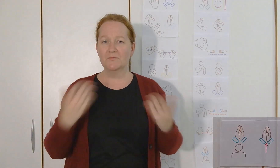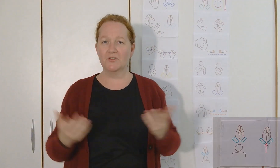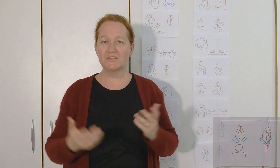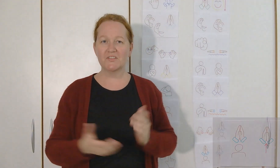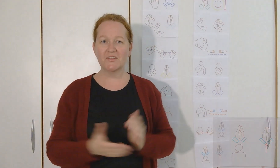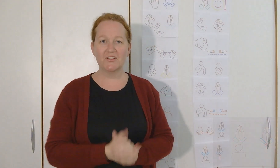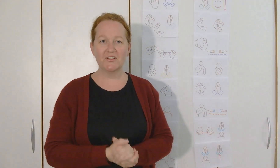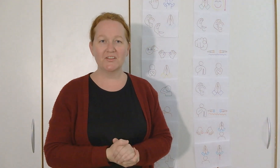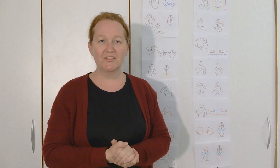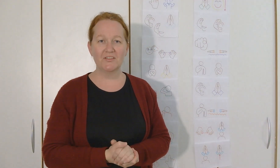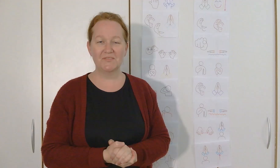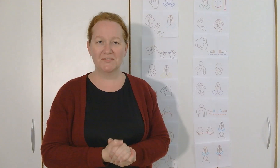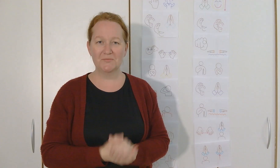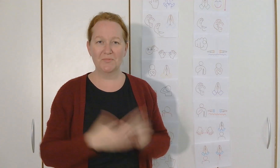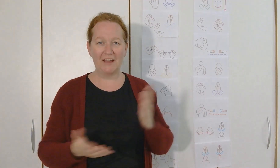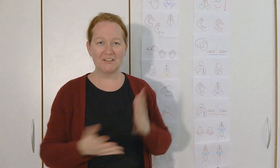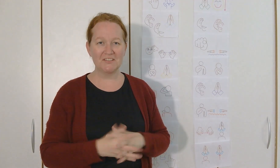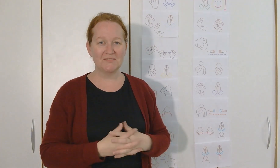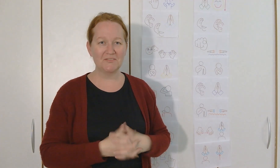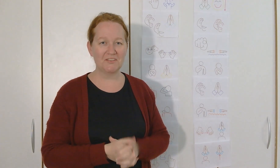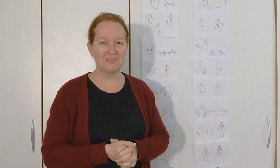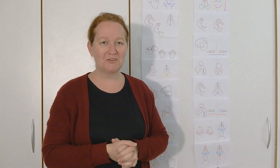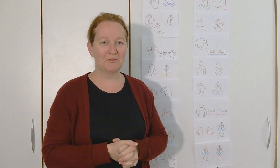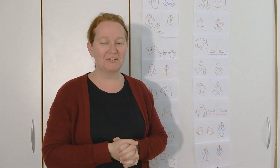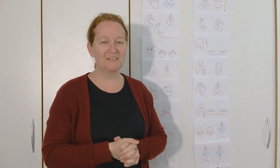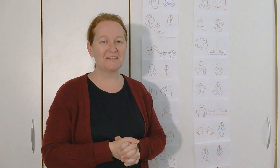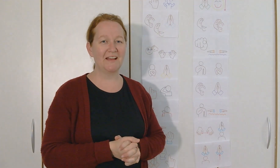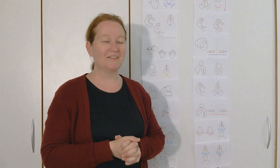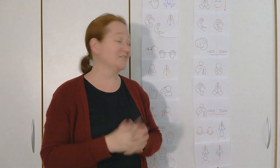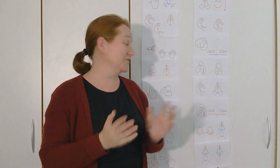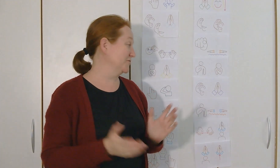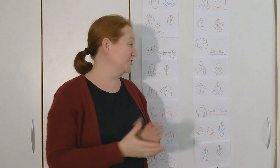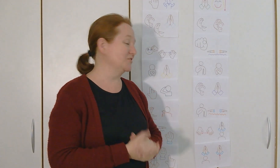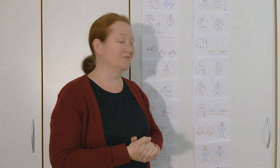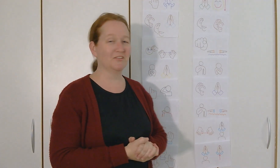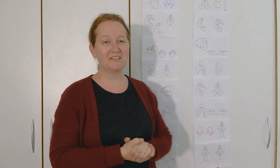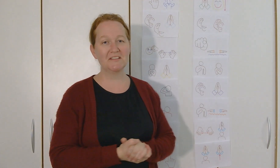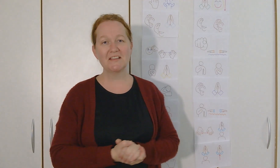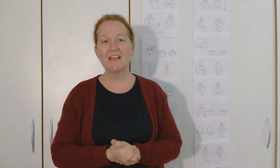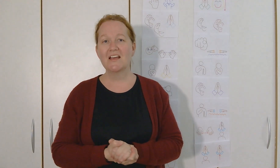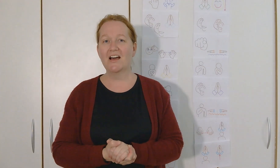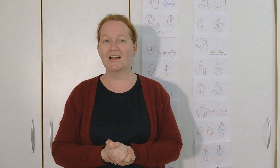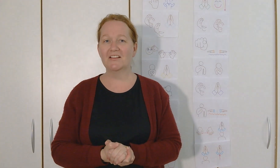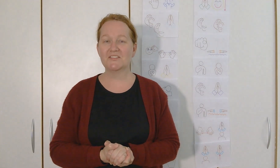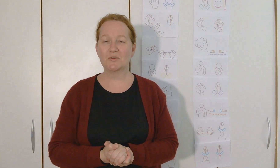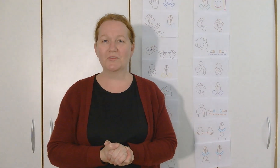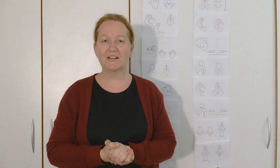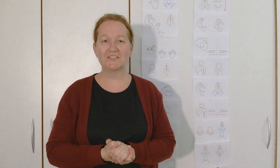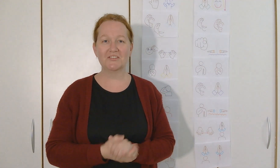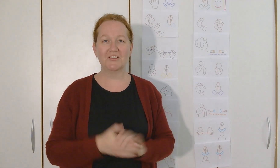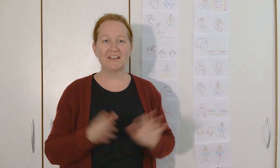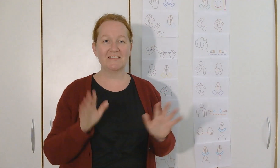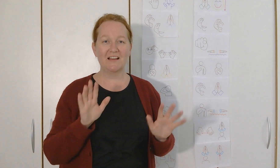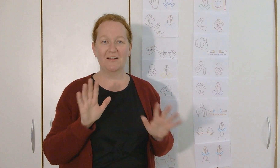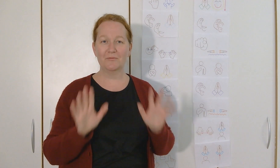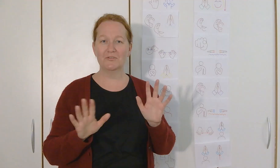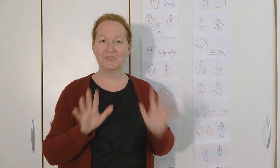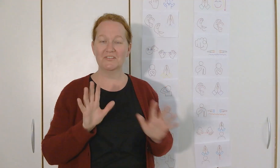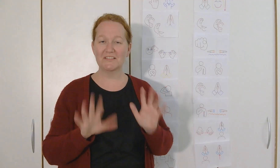those are the actions for the 2 words, so for the 2 verses. So what I'll do is I will sing